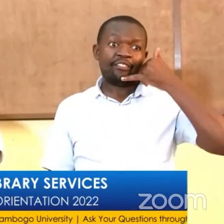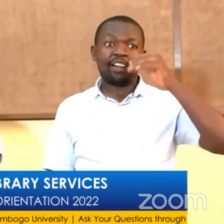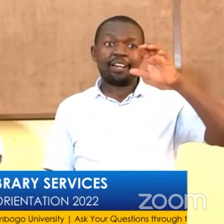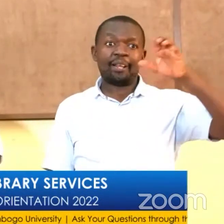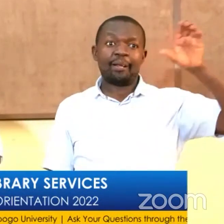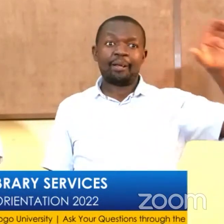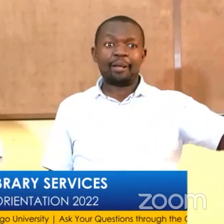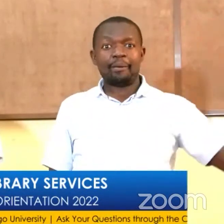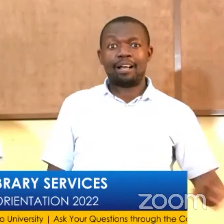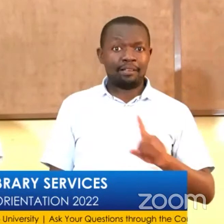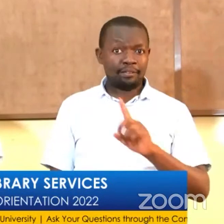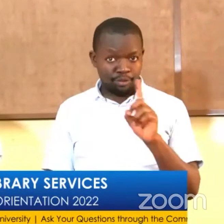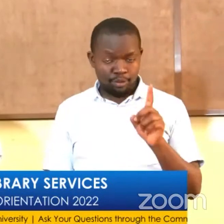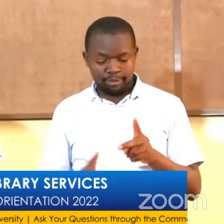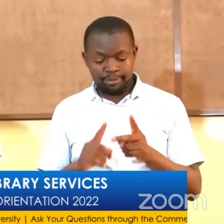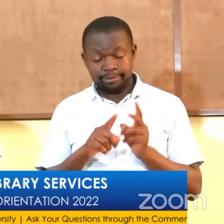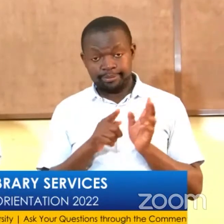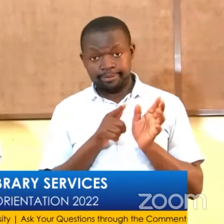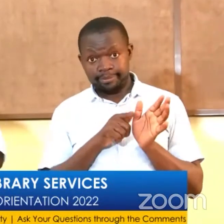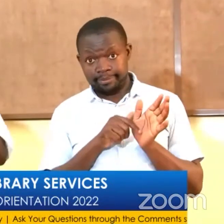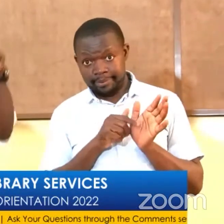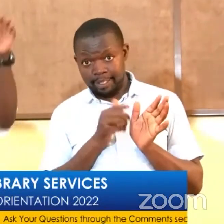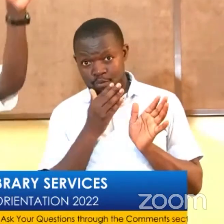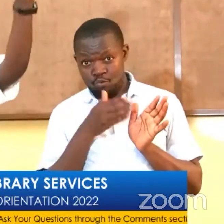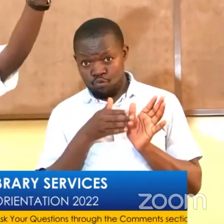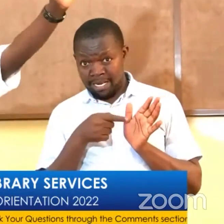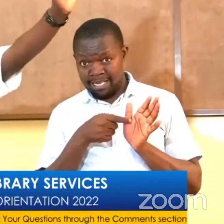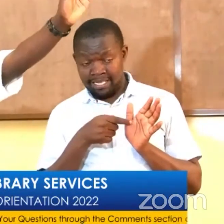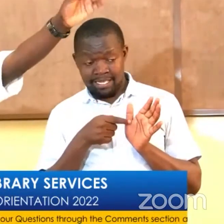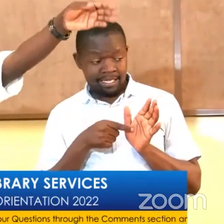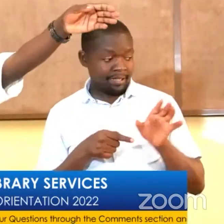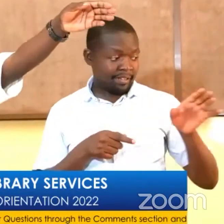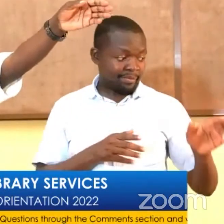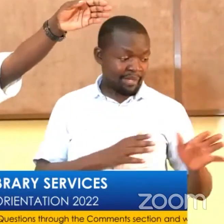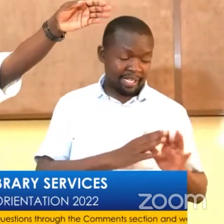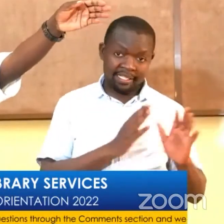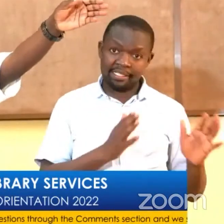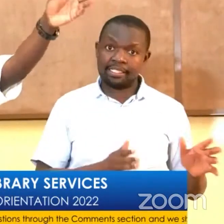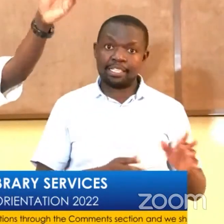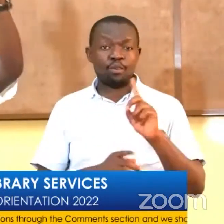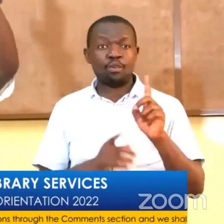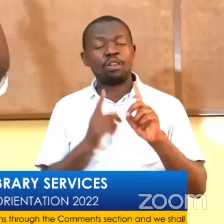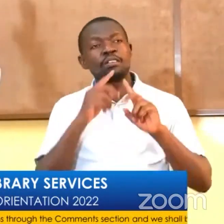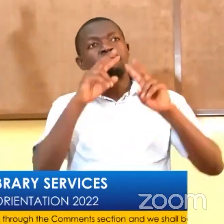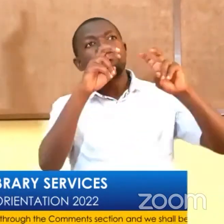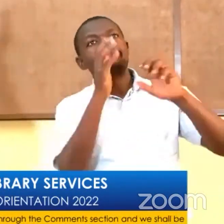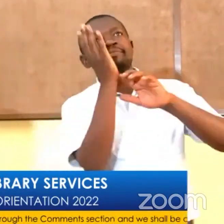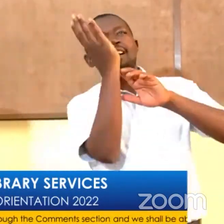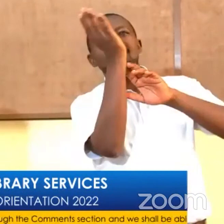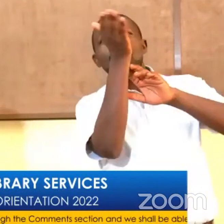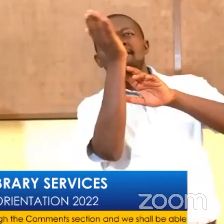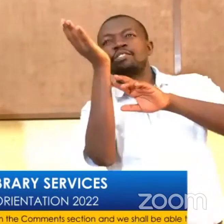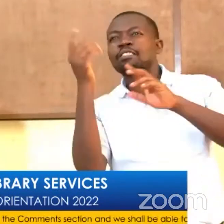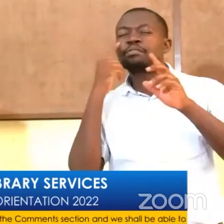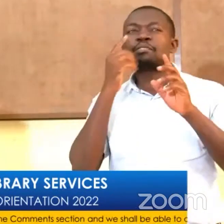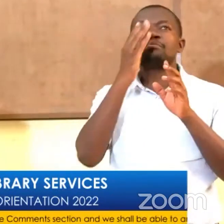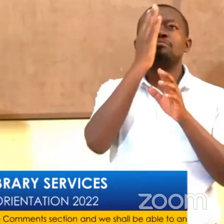your wallets on the table as you are checking for the books on the shelves, as you go to the